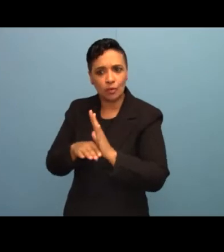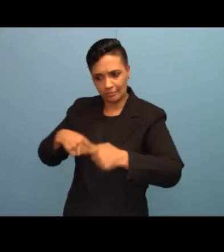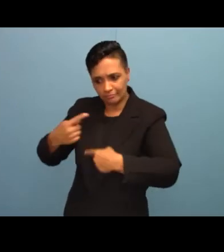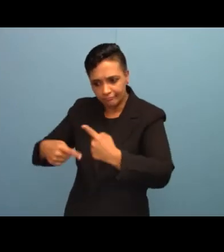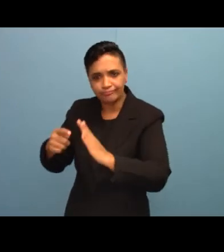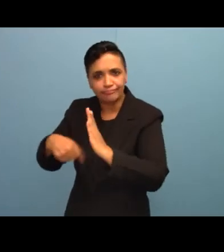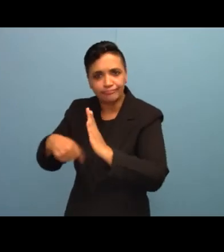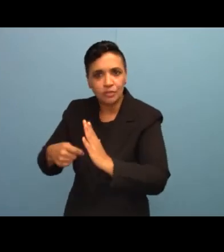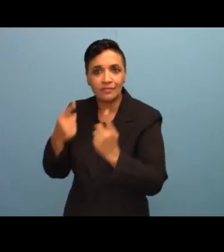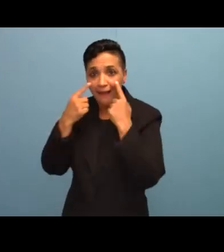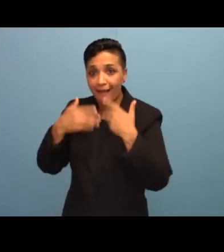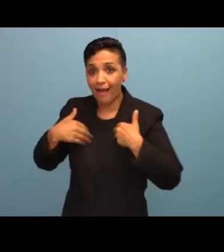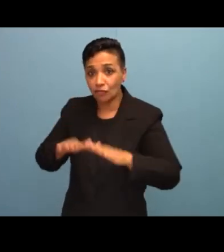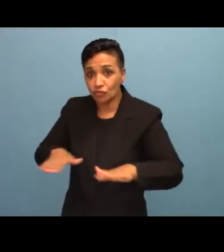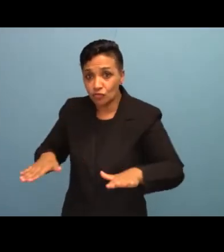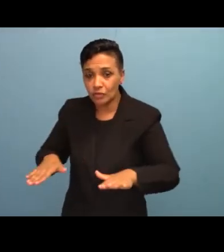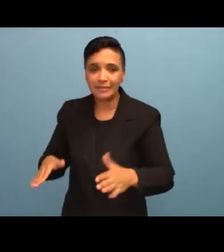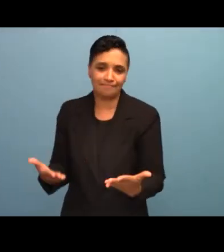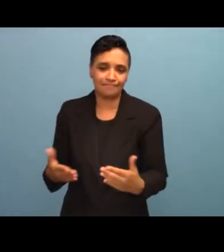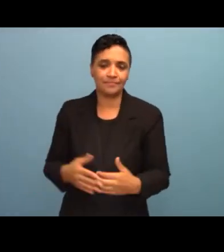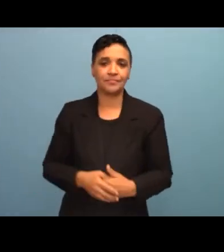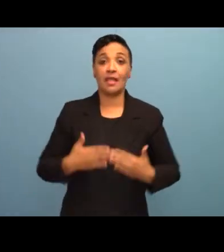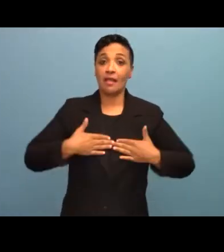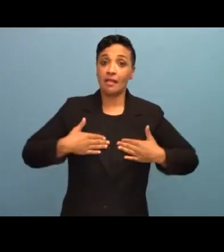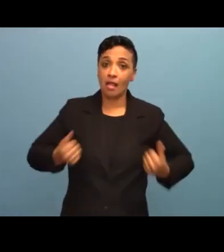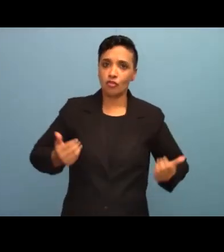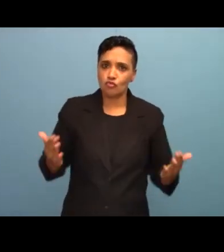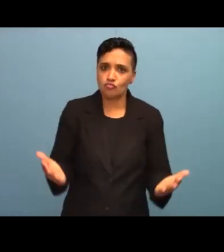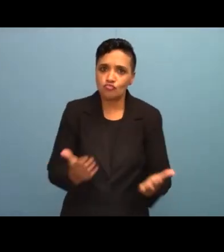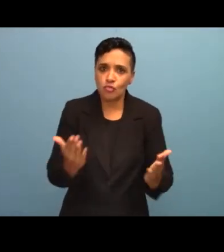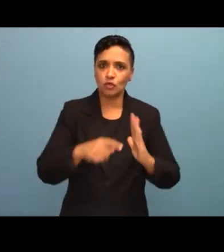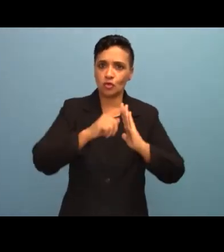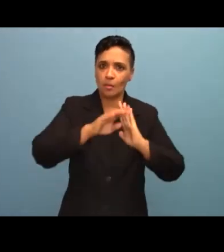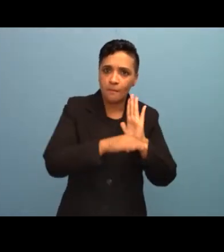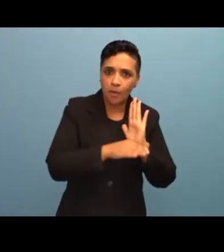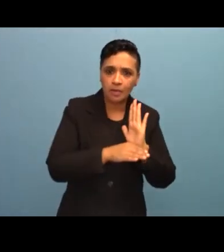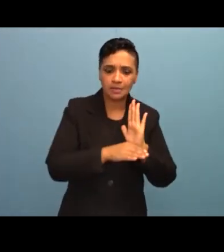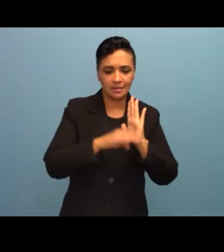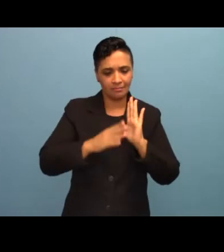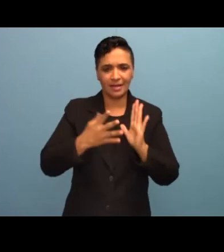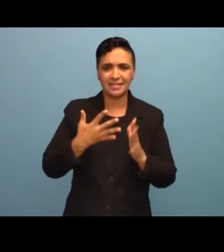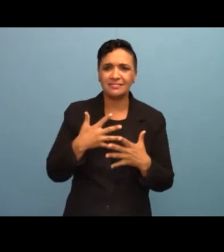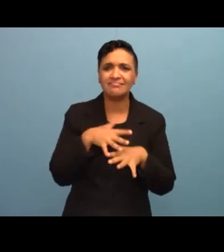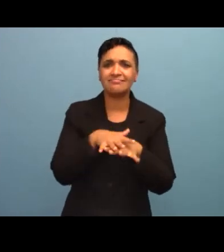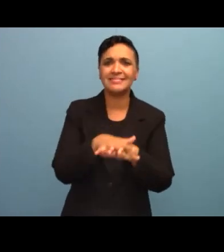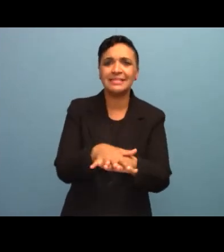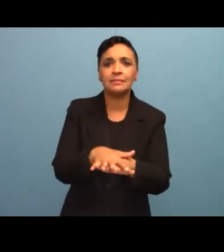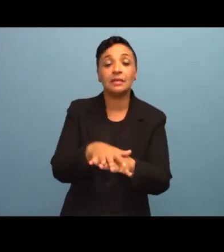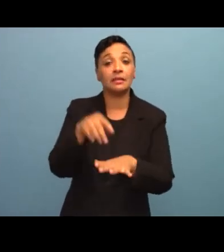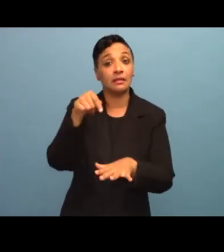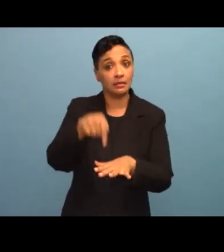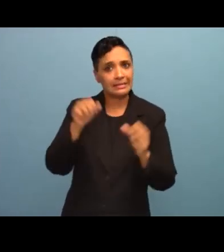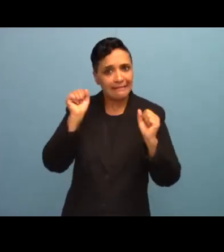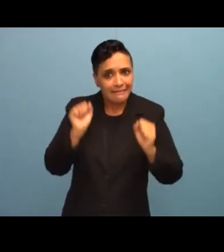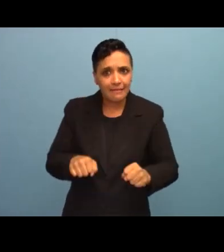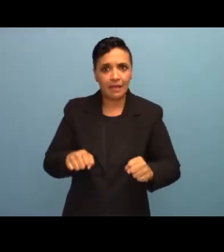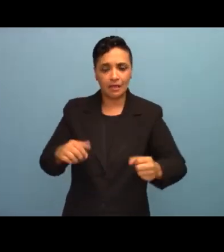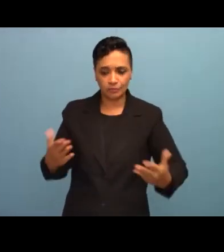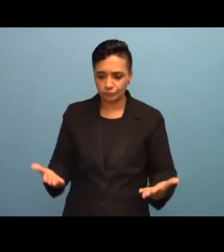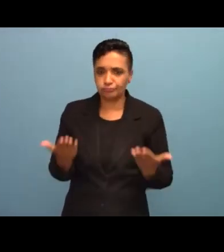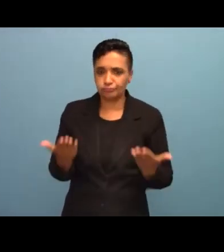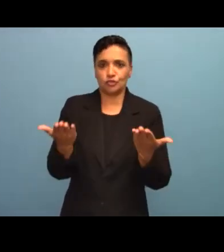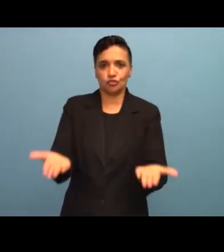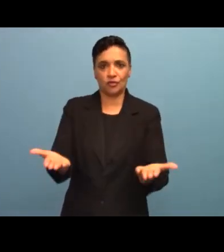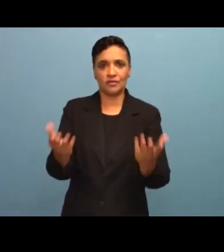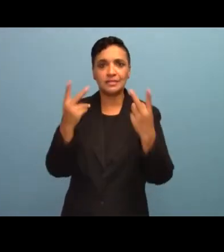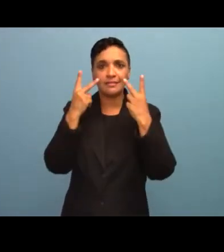adoption and implementation of health promotion policies through school-based health interventions can provide the comprehensive eye health care needed